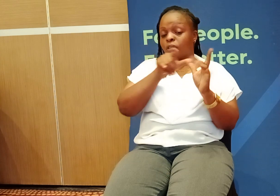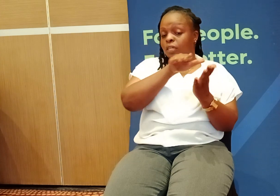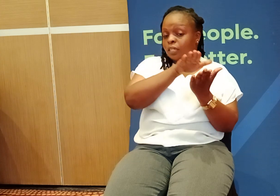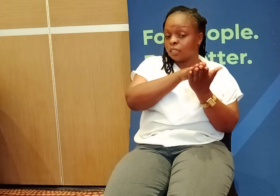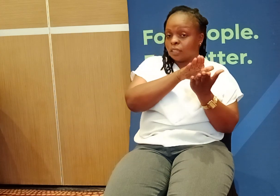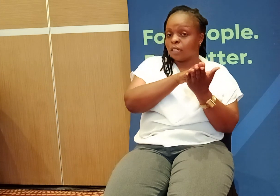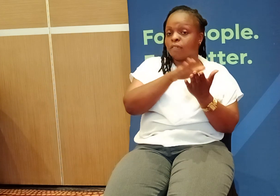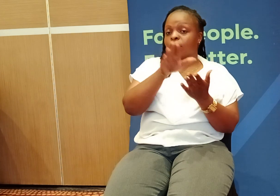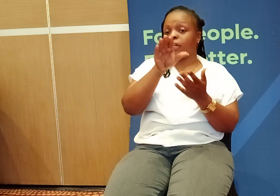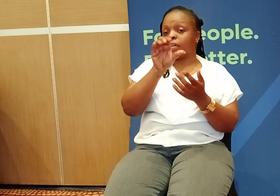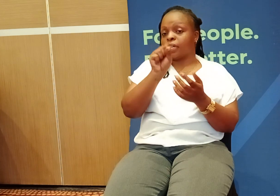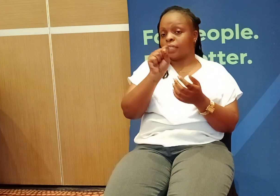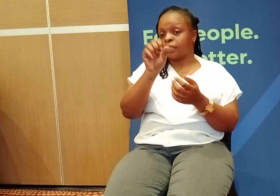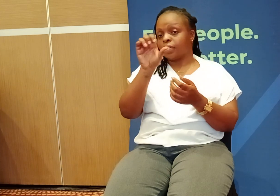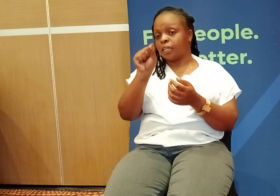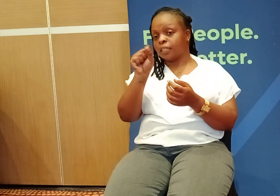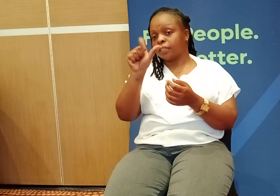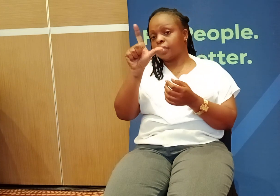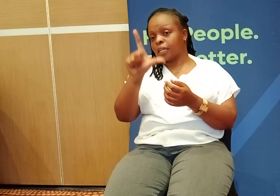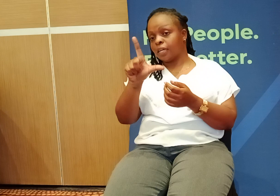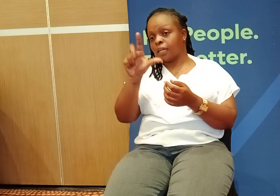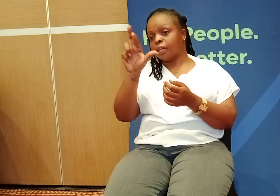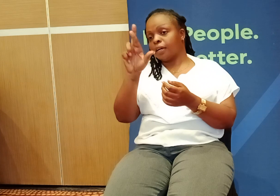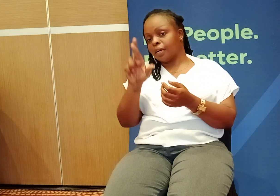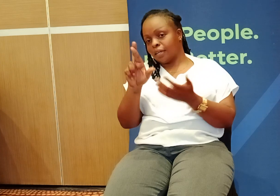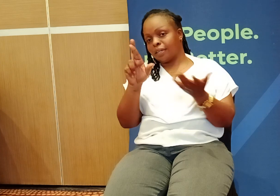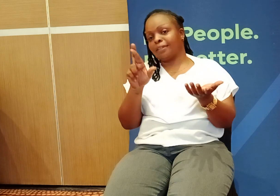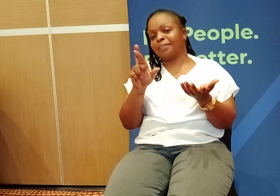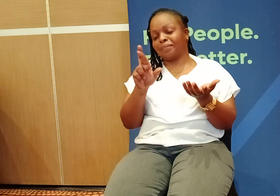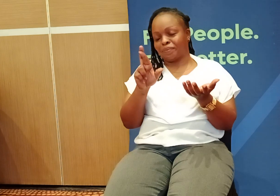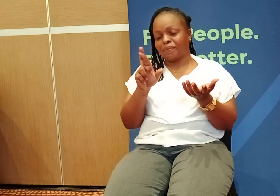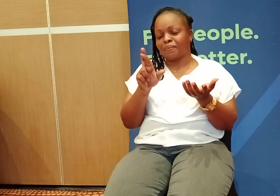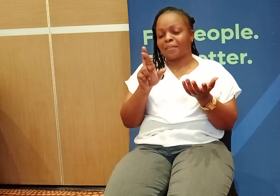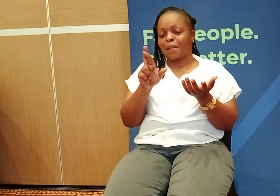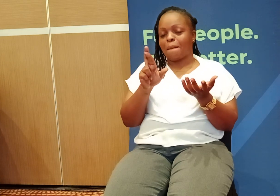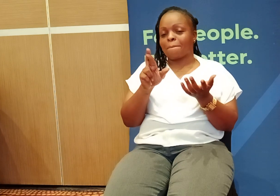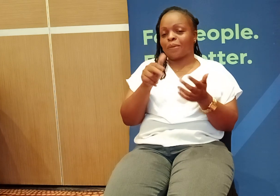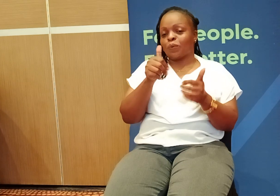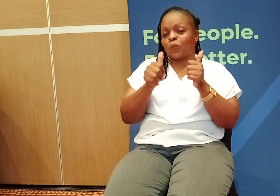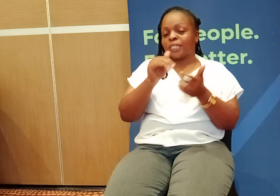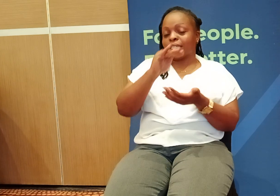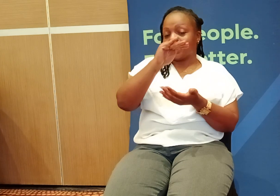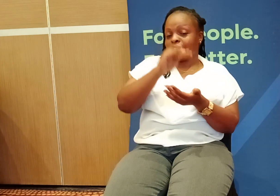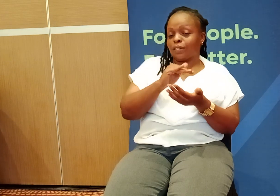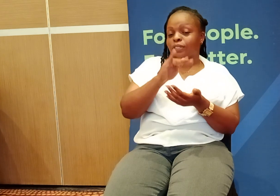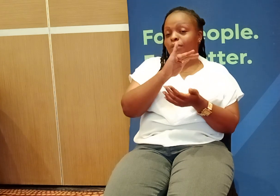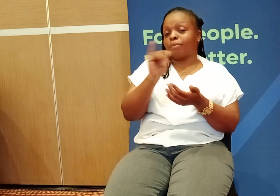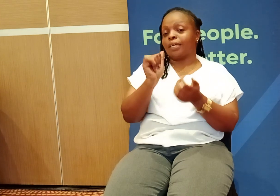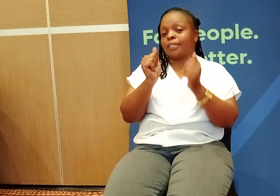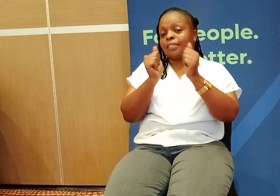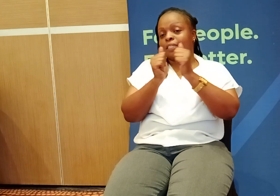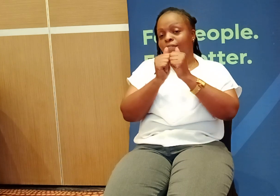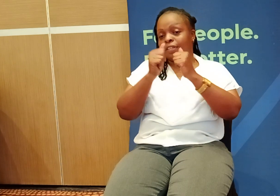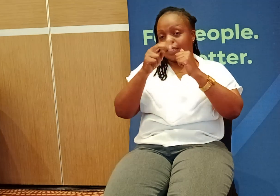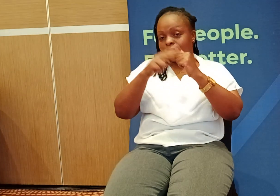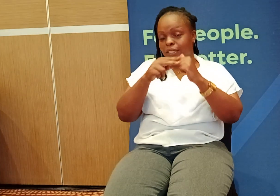SLLR, where I come from. I have to say that a bit slowly, which reduced by about 17 billion. That